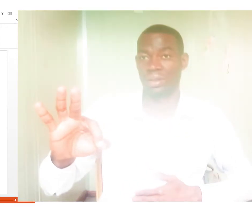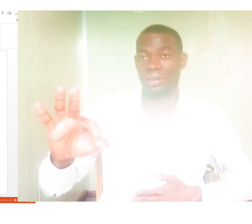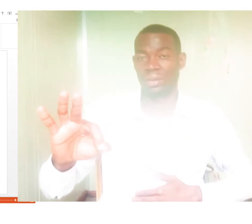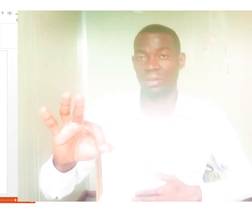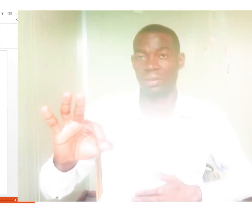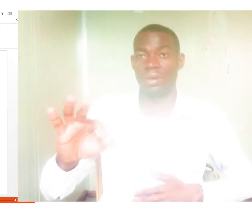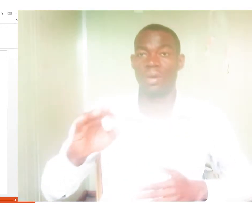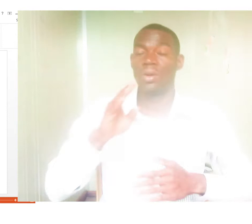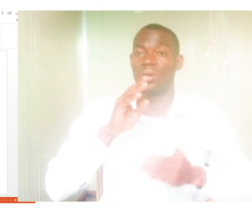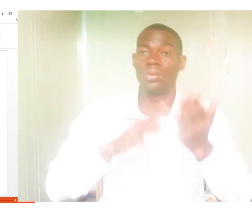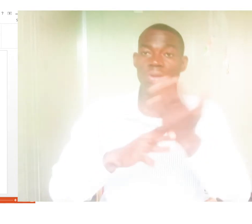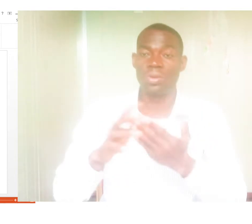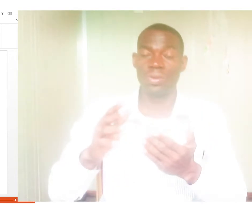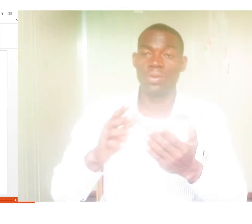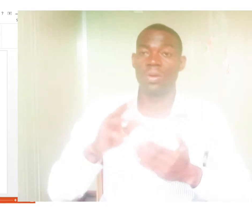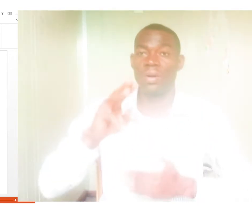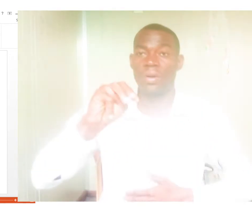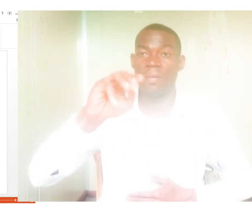the Deaf Mannered.